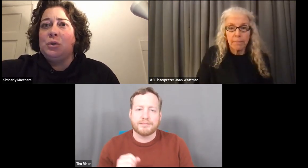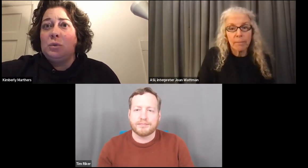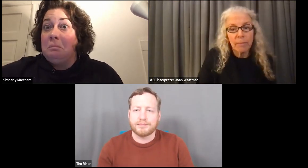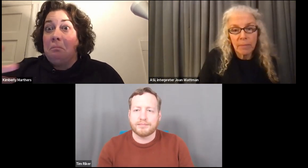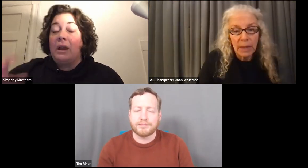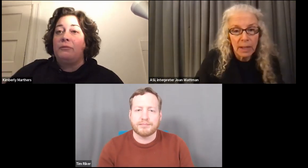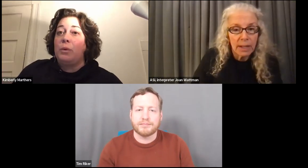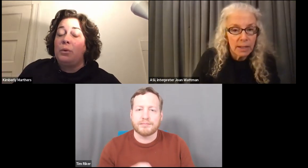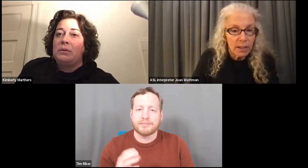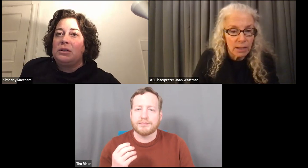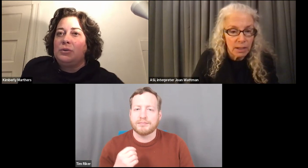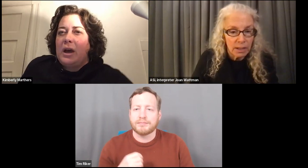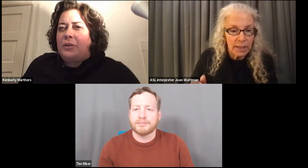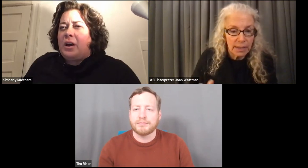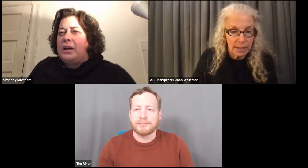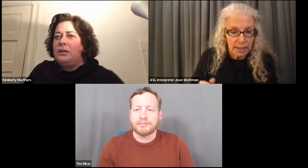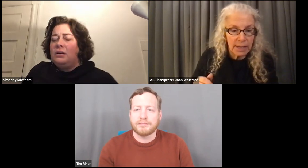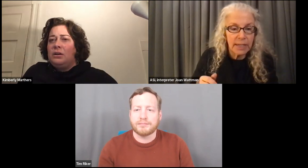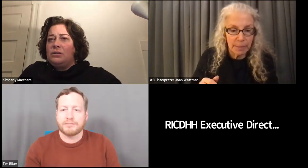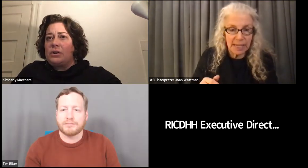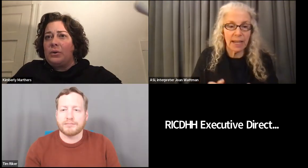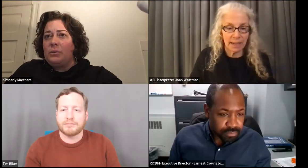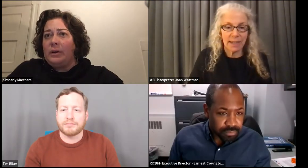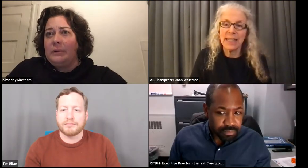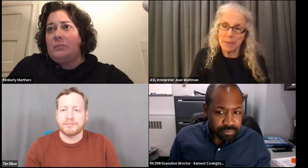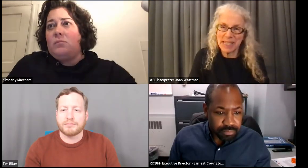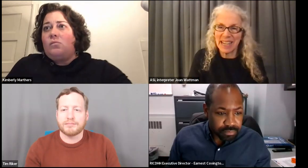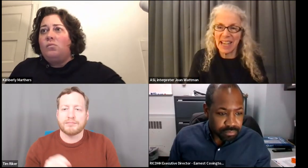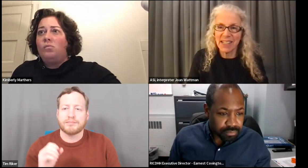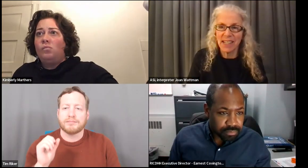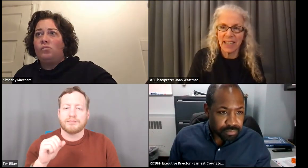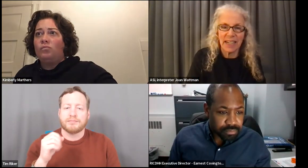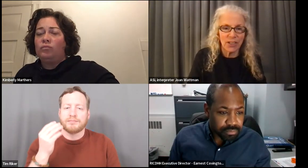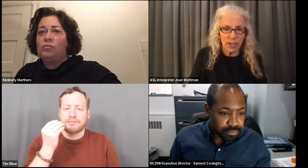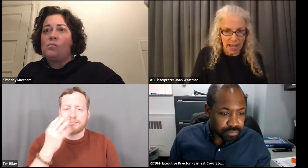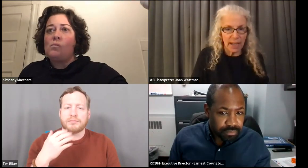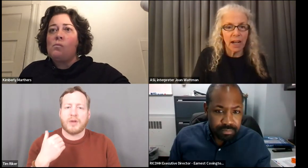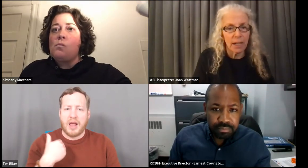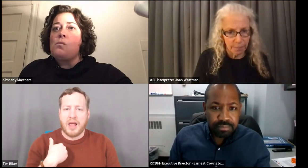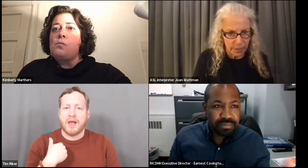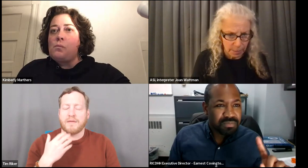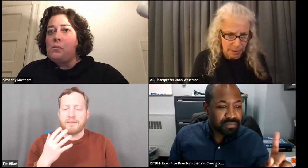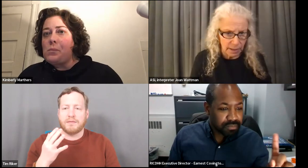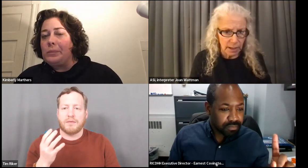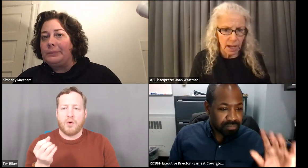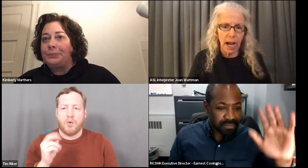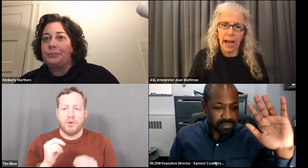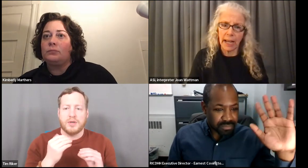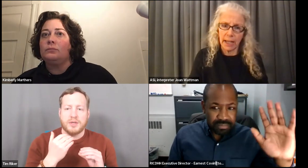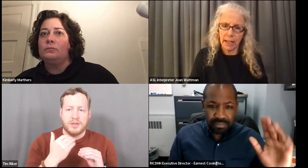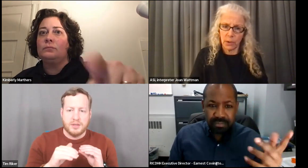able to do, if we were able to do that or not. So Tim is saying, yes, I can answer that. Kimberly,